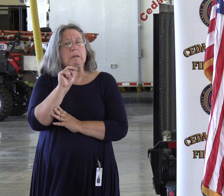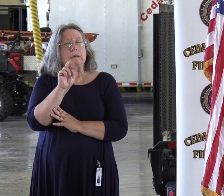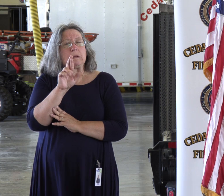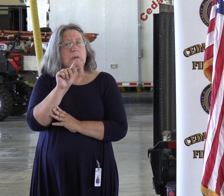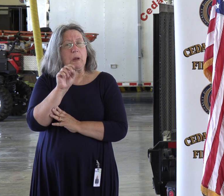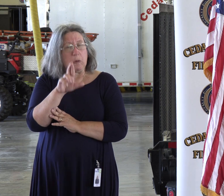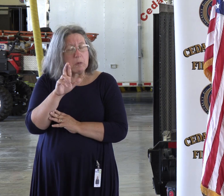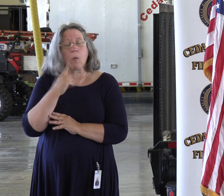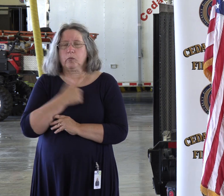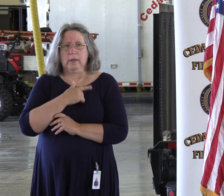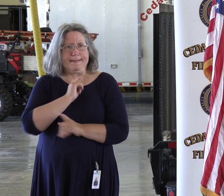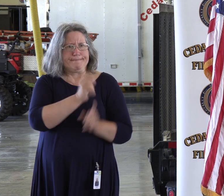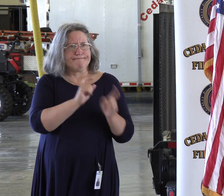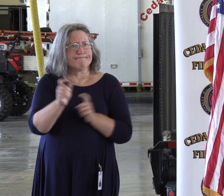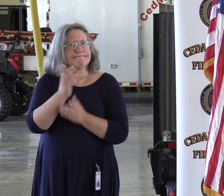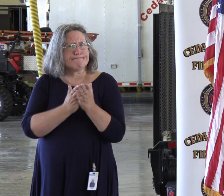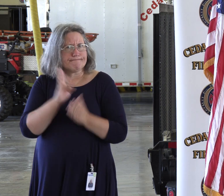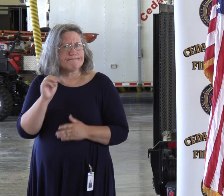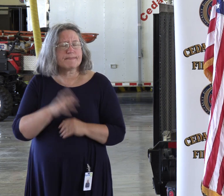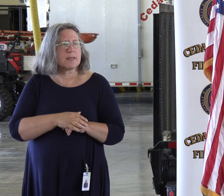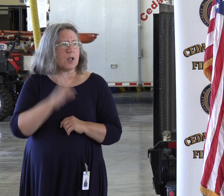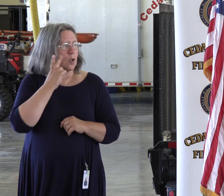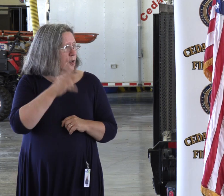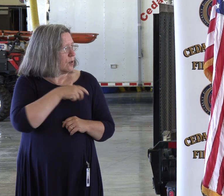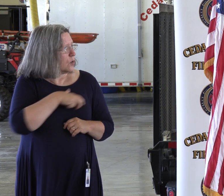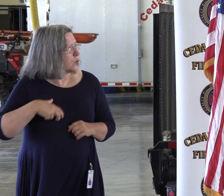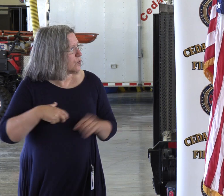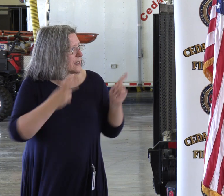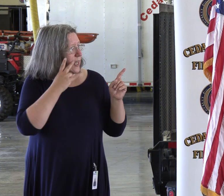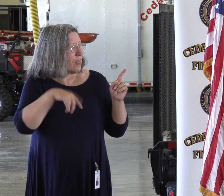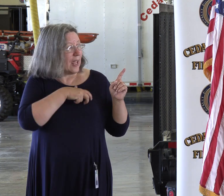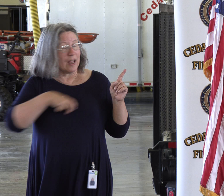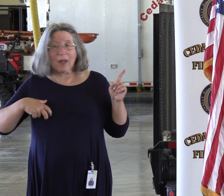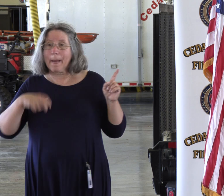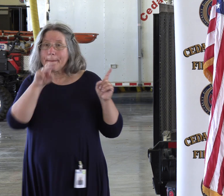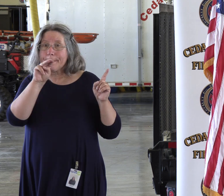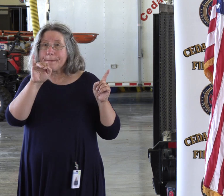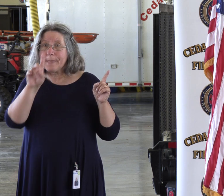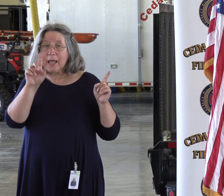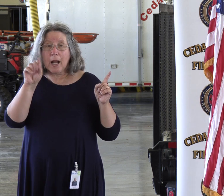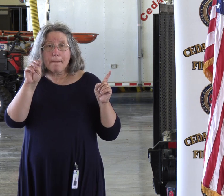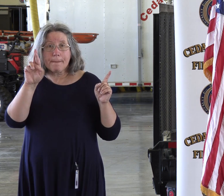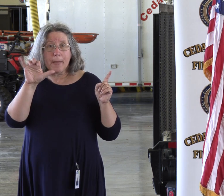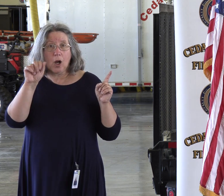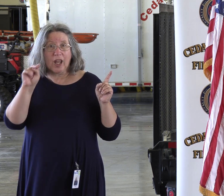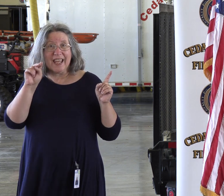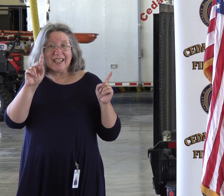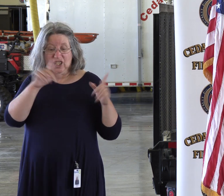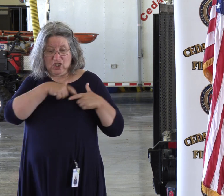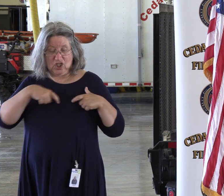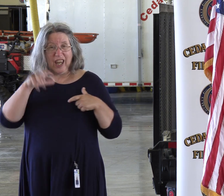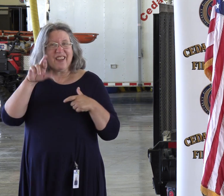in need. So if you see people out and about wearing these CARES t-shirts from Mid-American Energy, that's what we're doing.